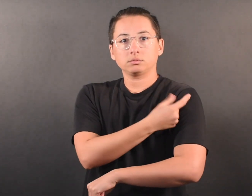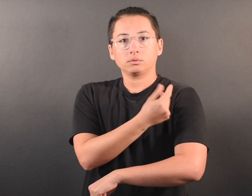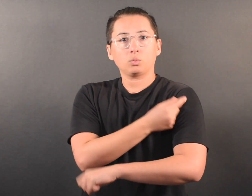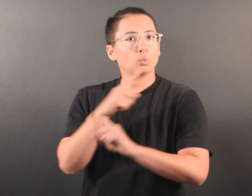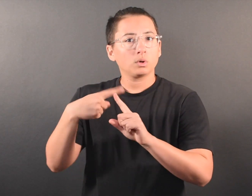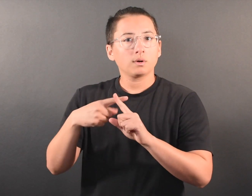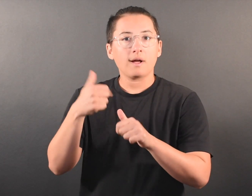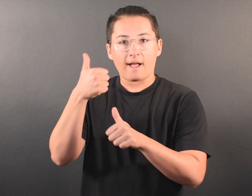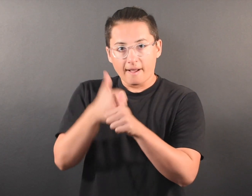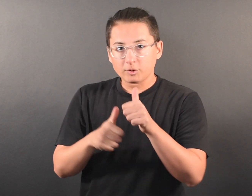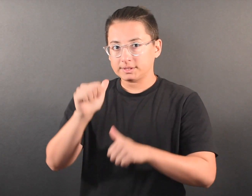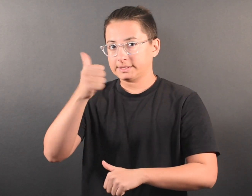years.